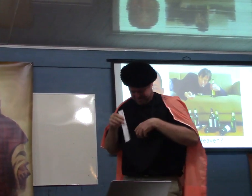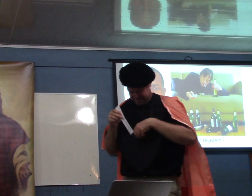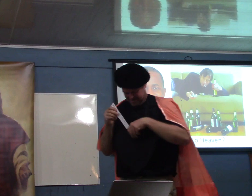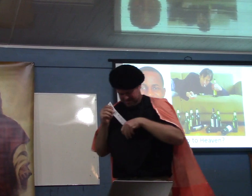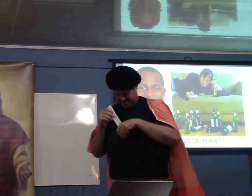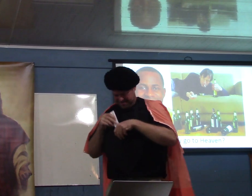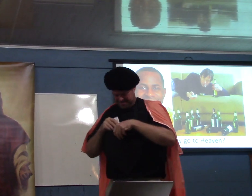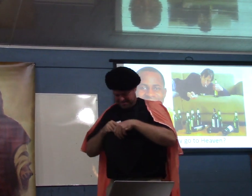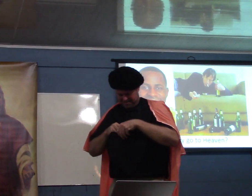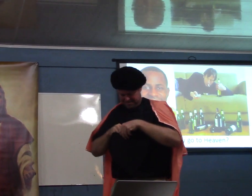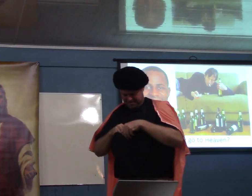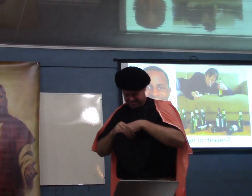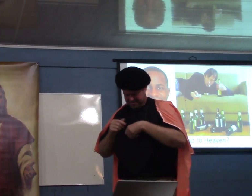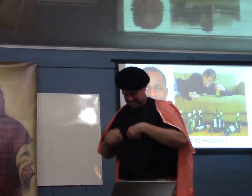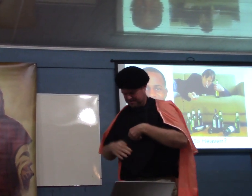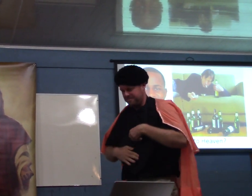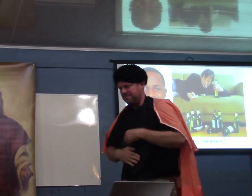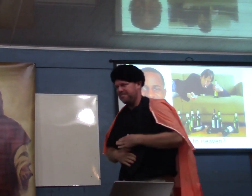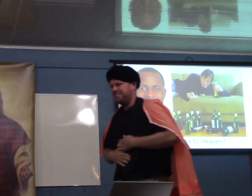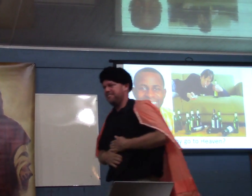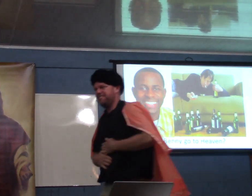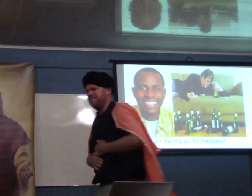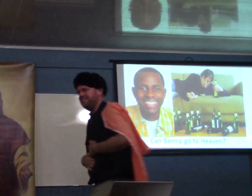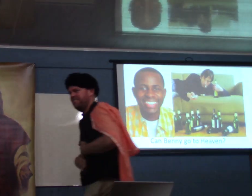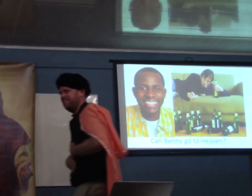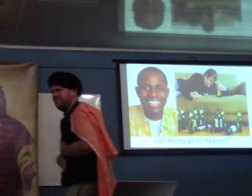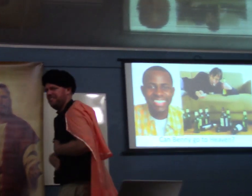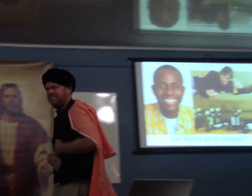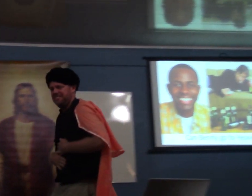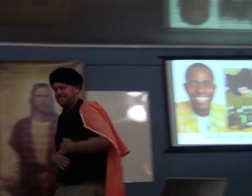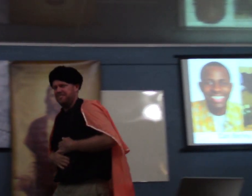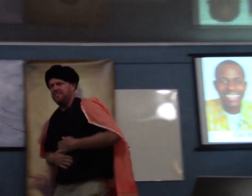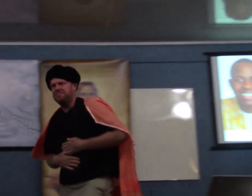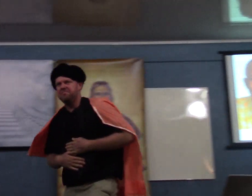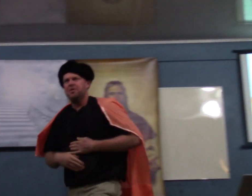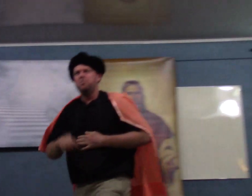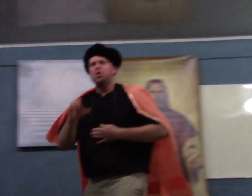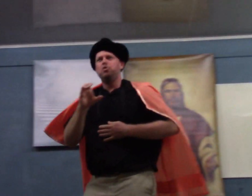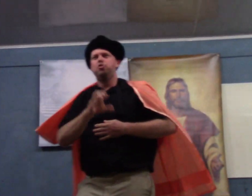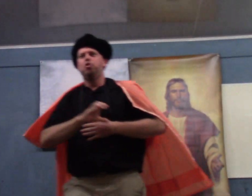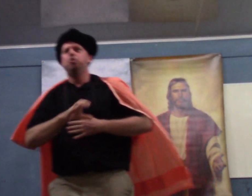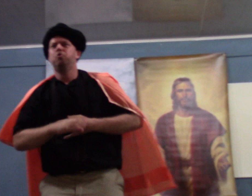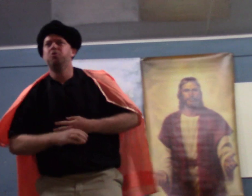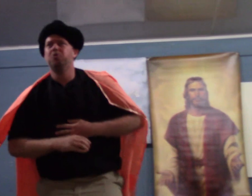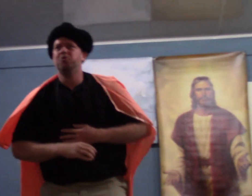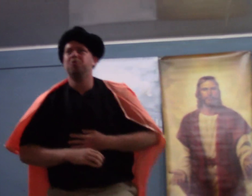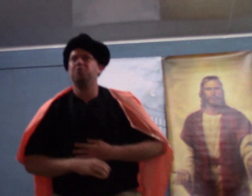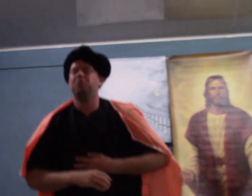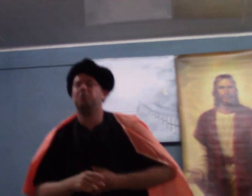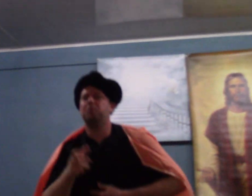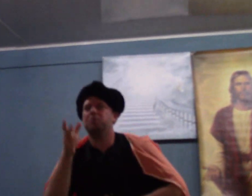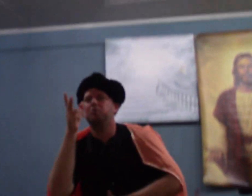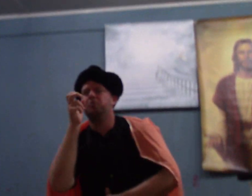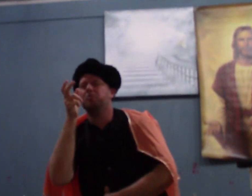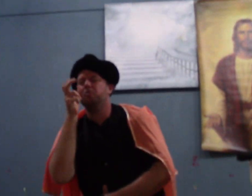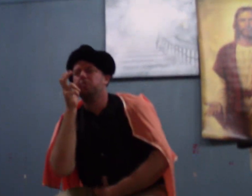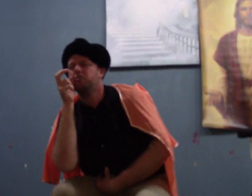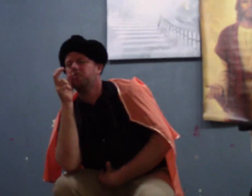church. I'm going to put that into my heart. Ah, see, I'm going to go to church. I'm going to sit nicely and I'm going to listen